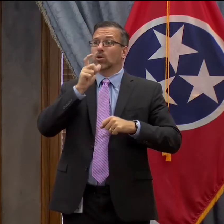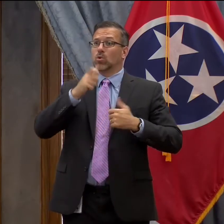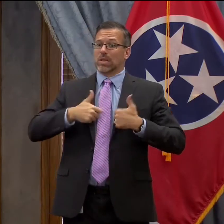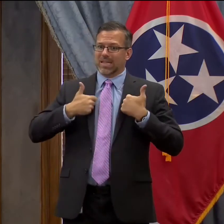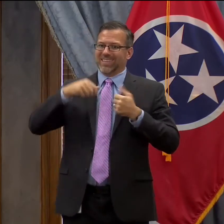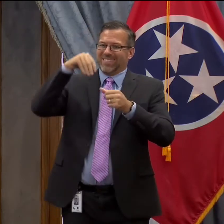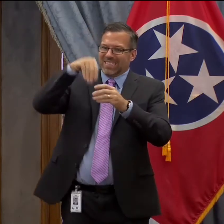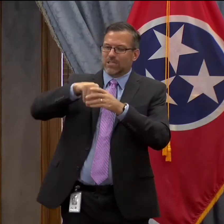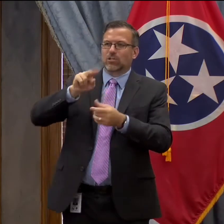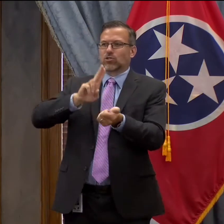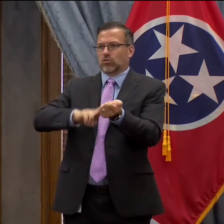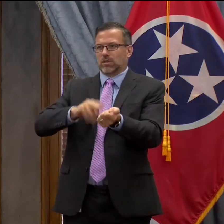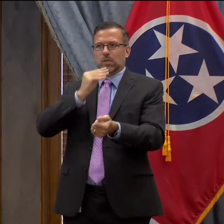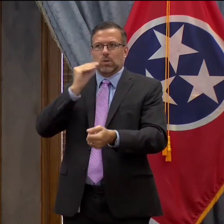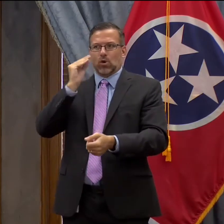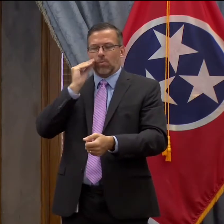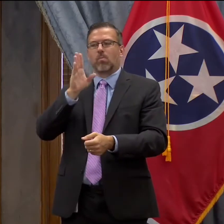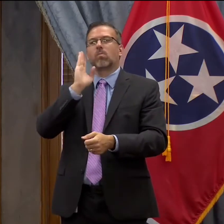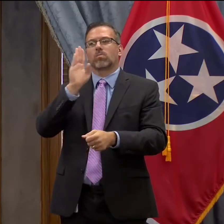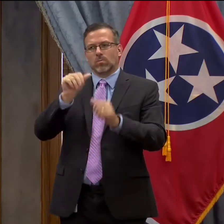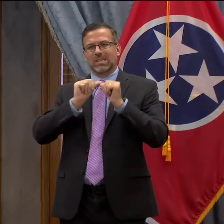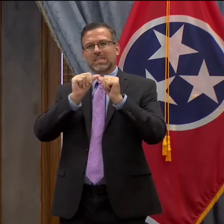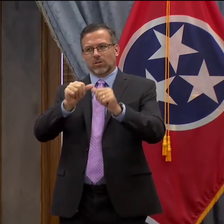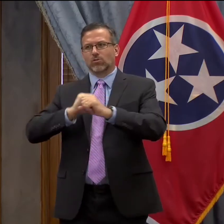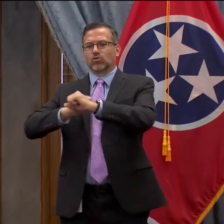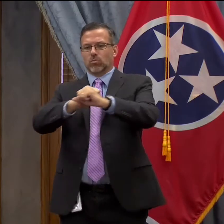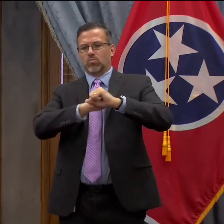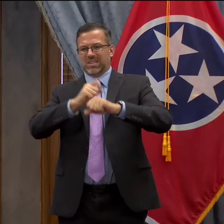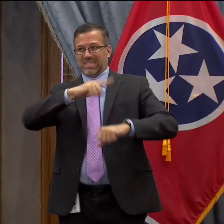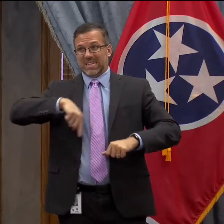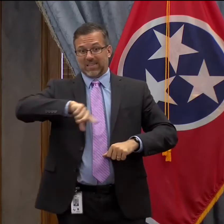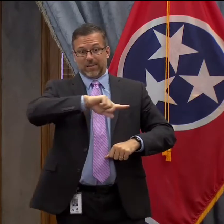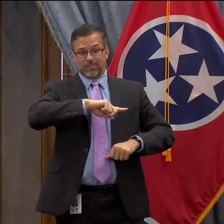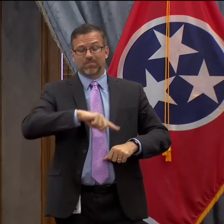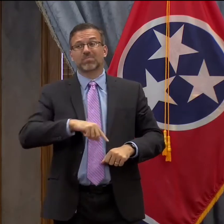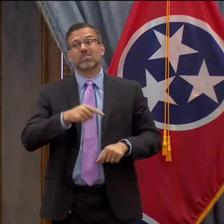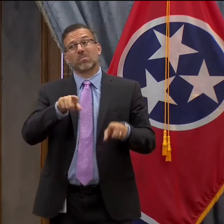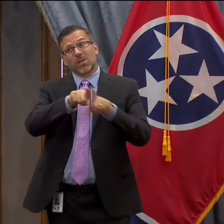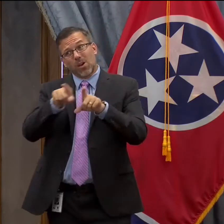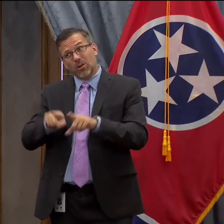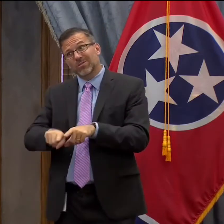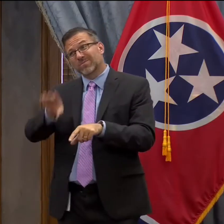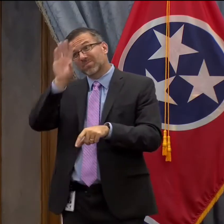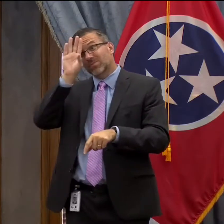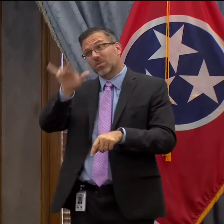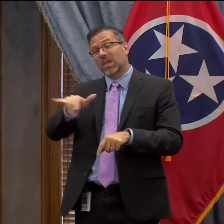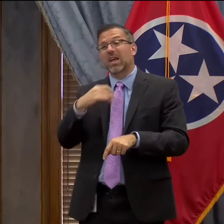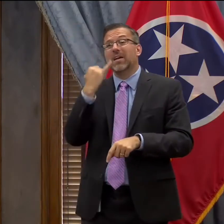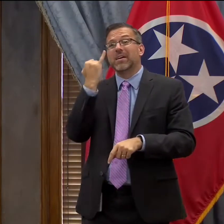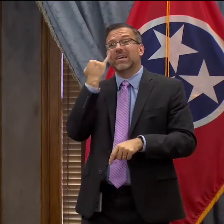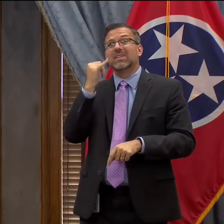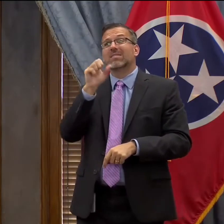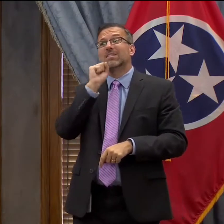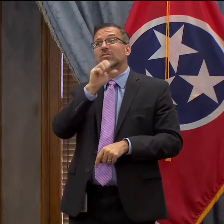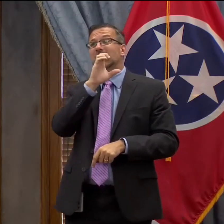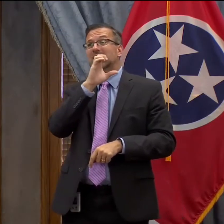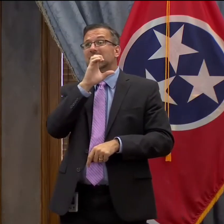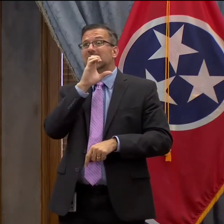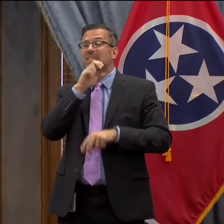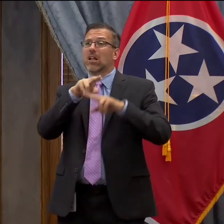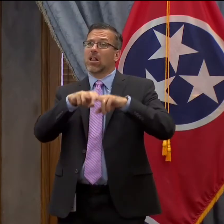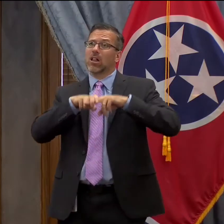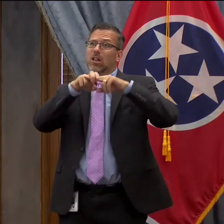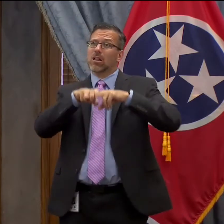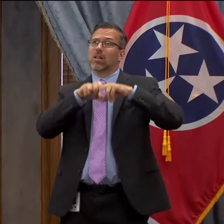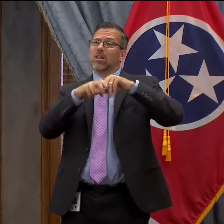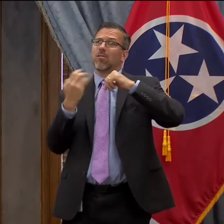to make sure that they remain protected. But we also know that there's a great cost to pay when loved ones in a nursing home